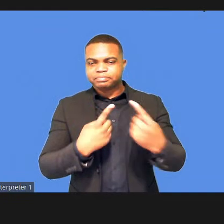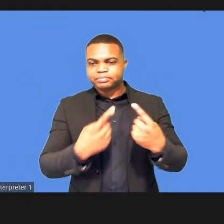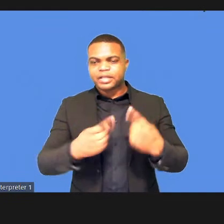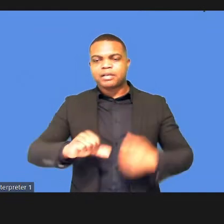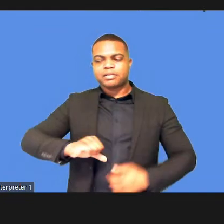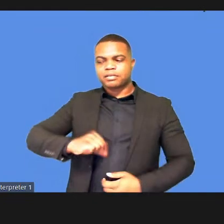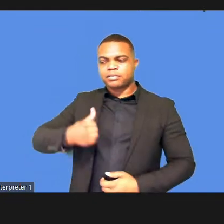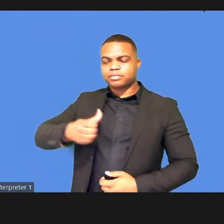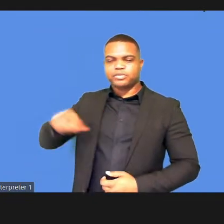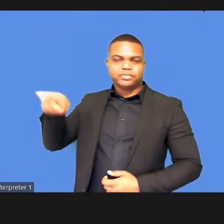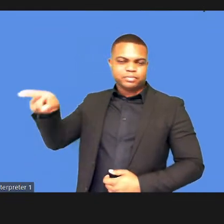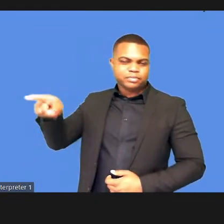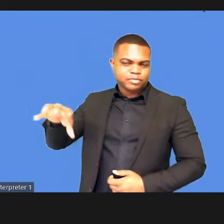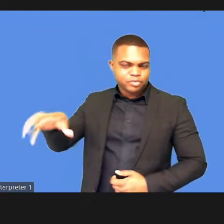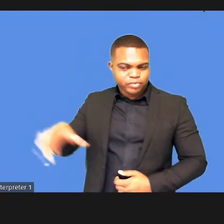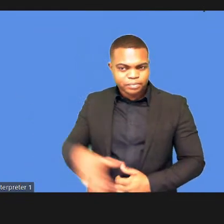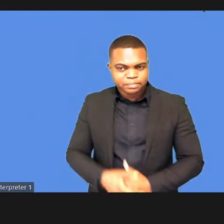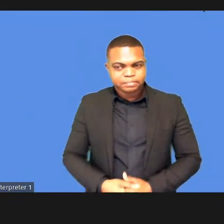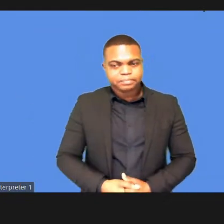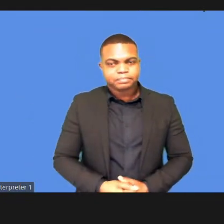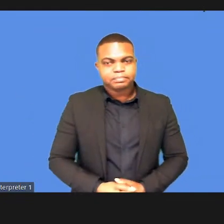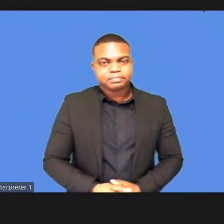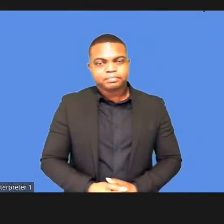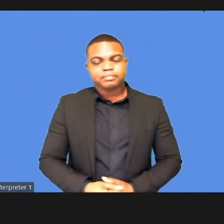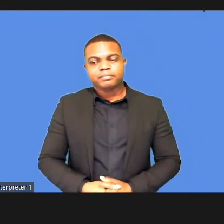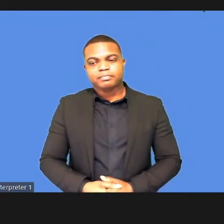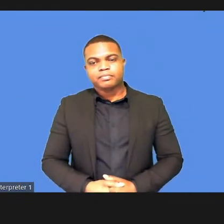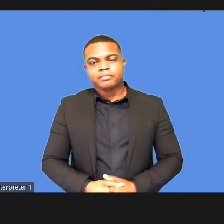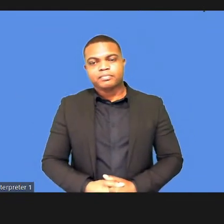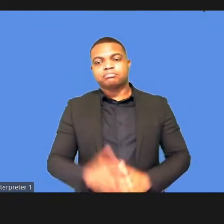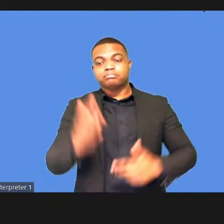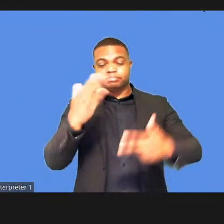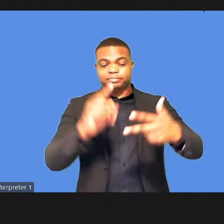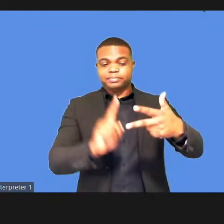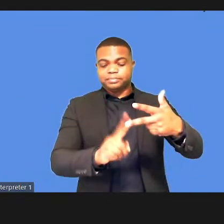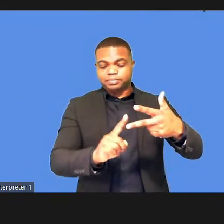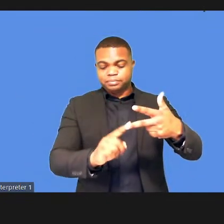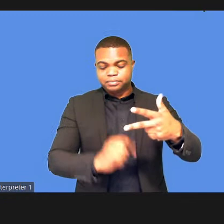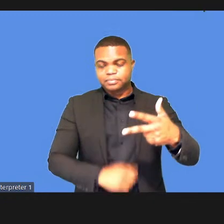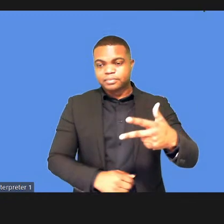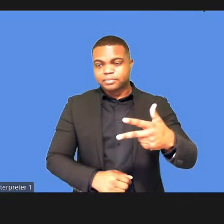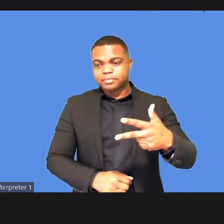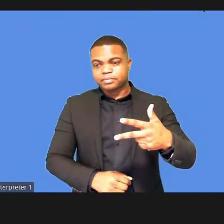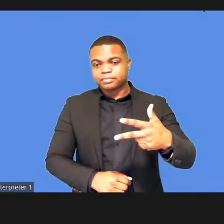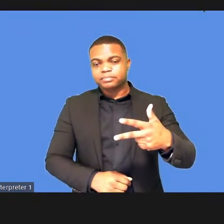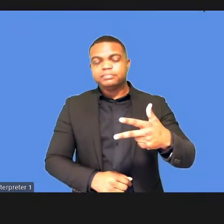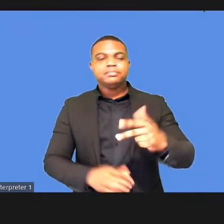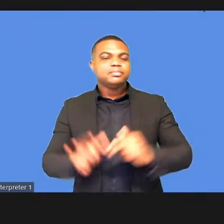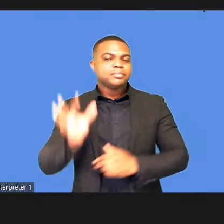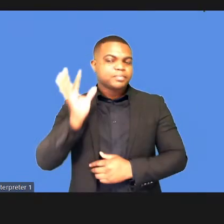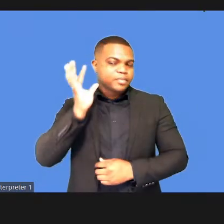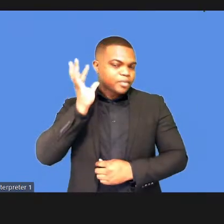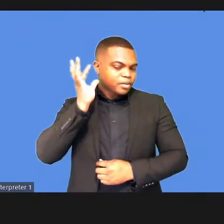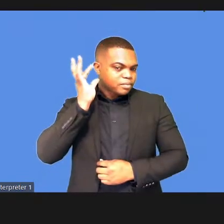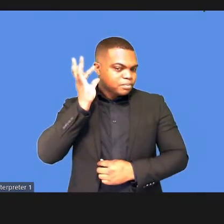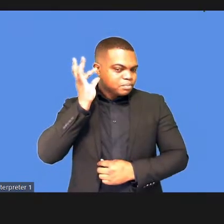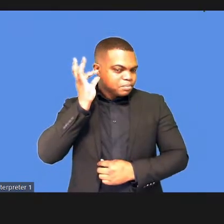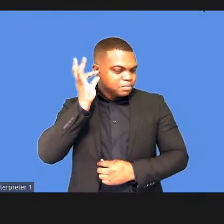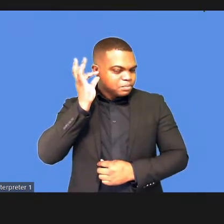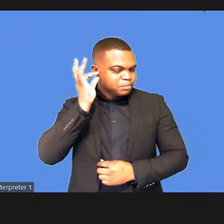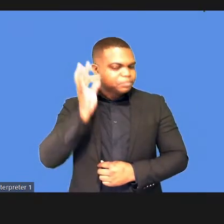who is the Director General of the National Statistical Office in Niger. You're welcome, Madam.